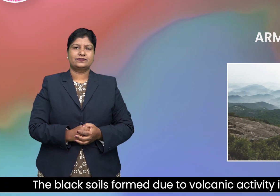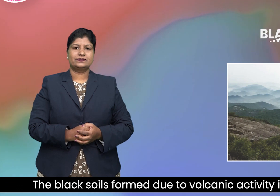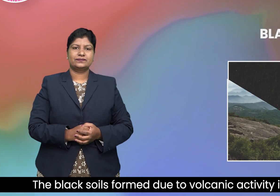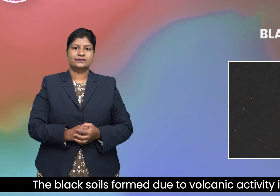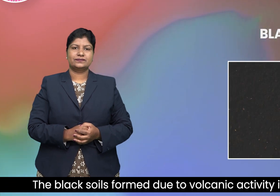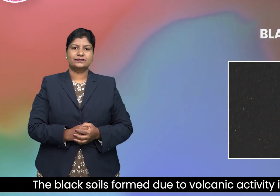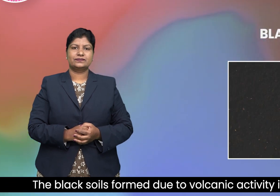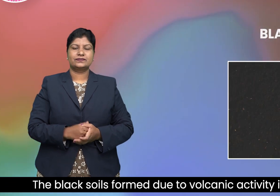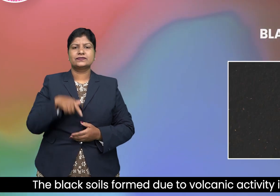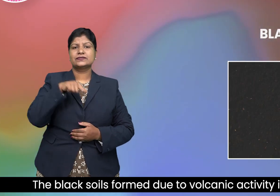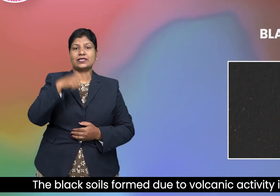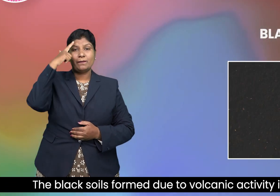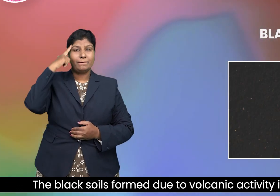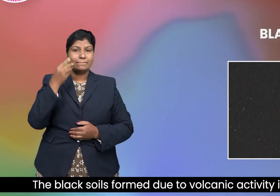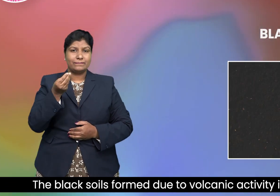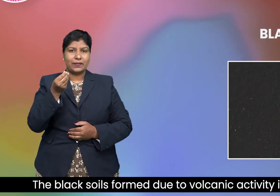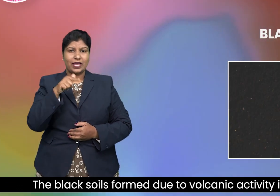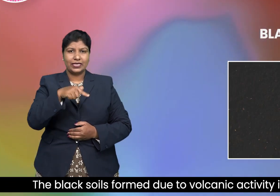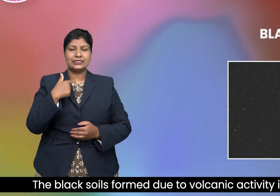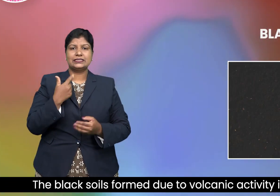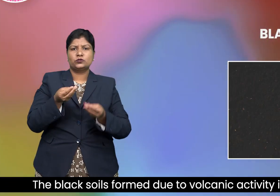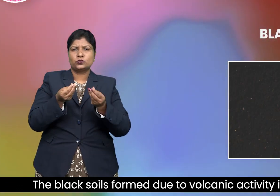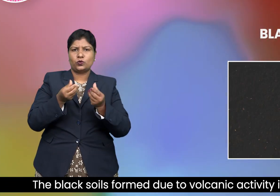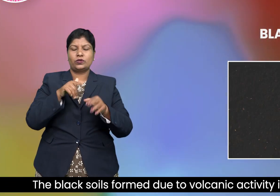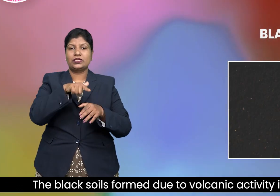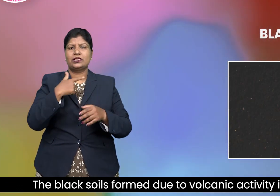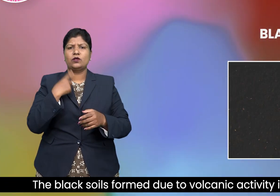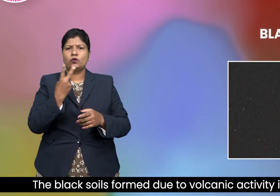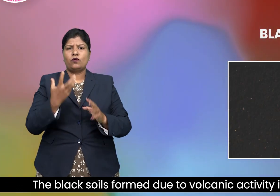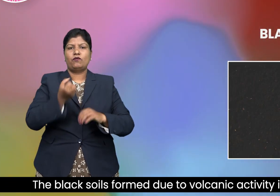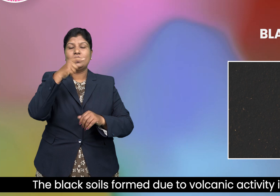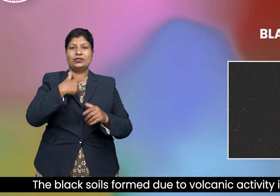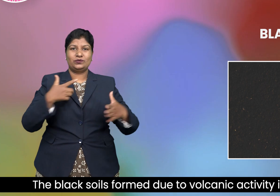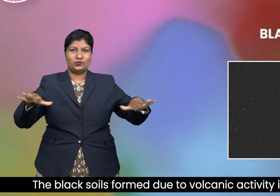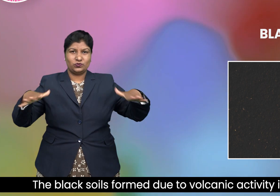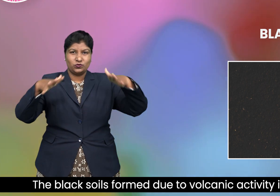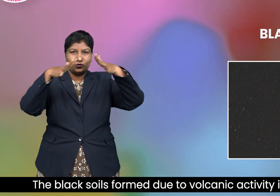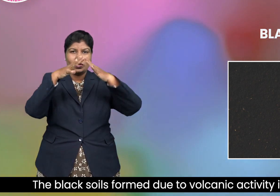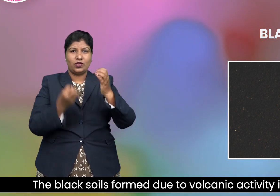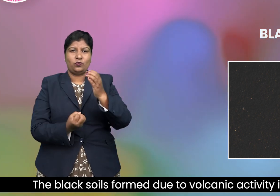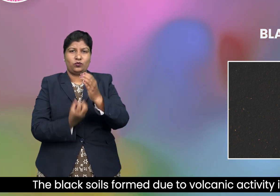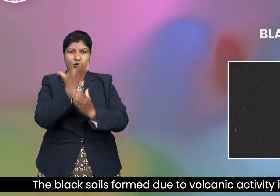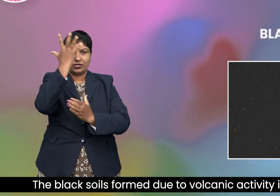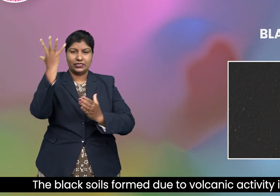the black soils formed due to volcanic activity in the peninsula